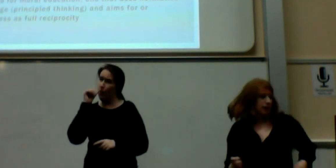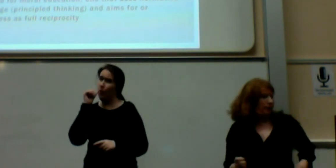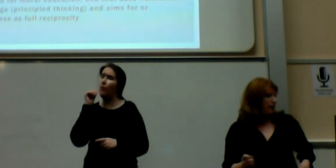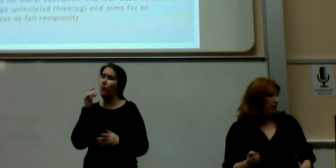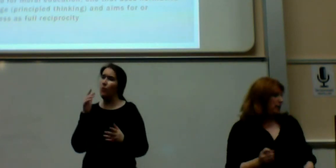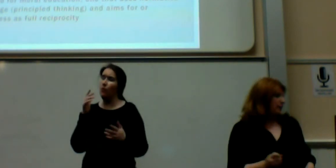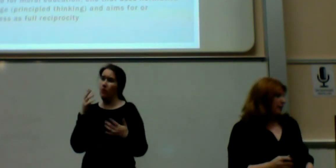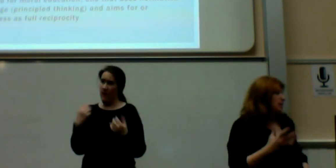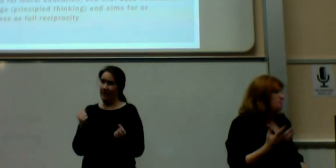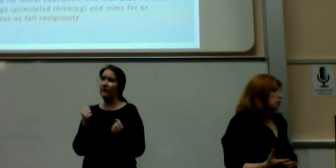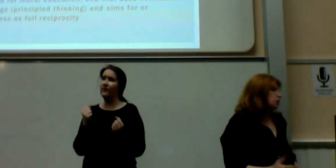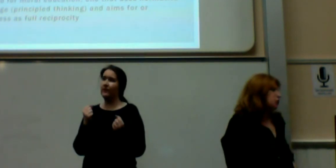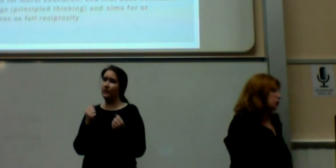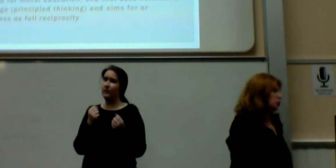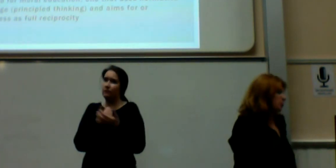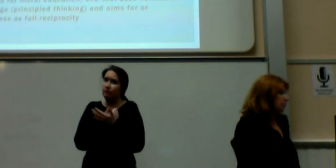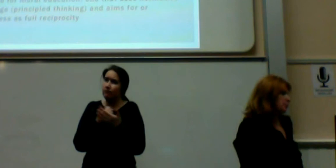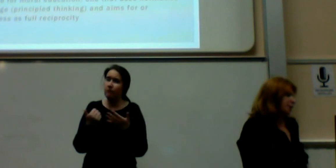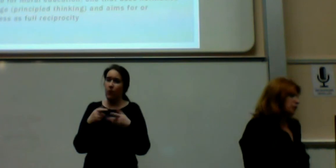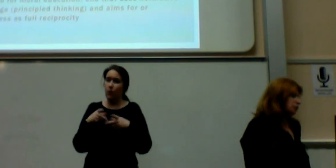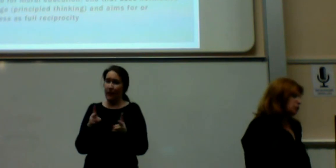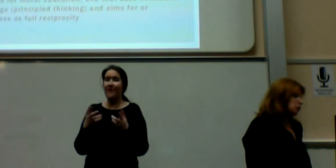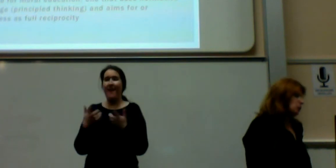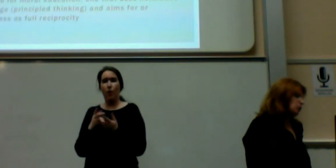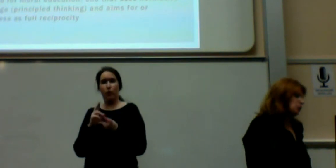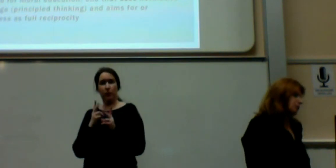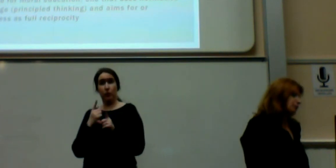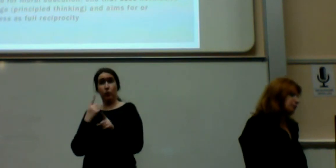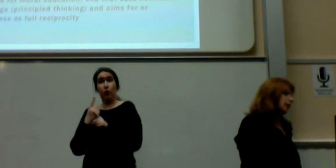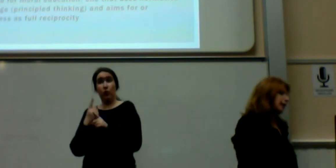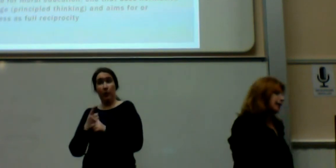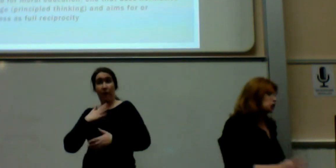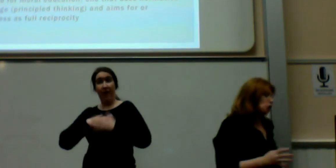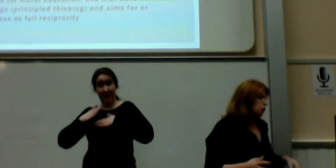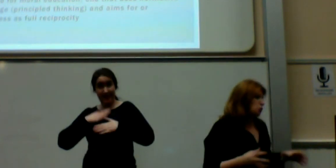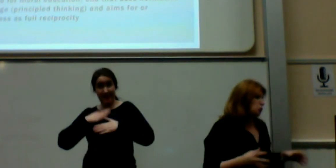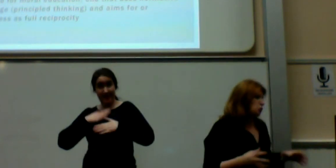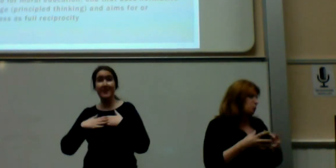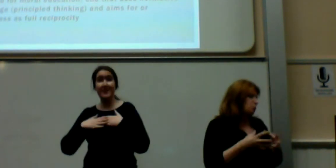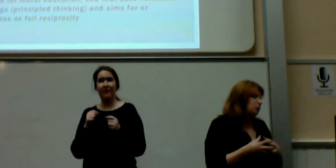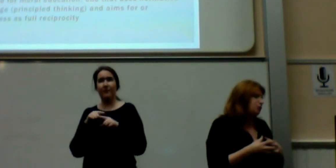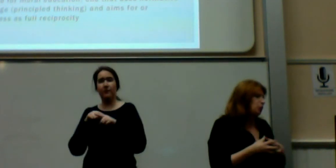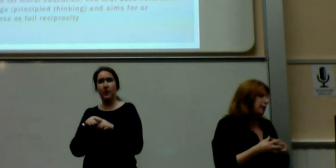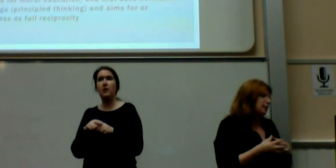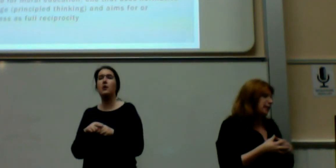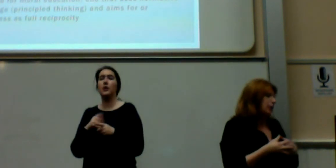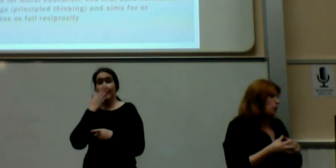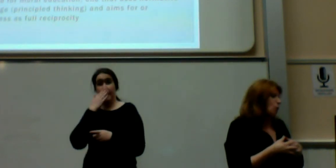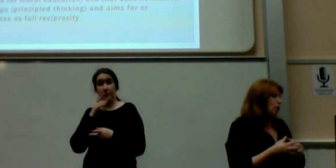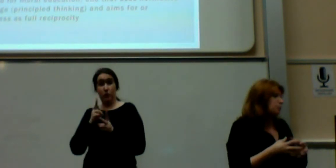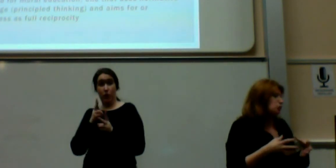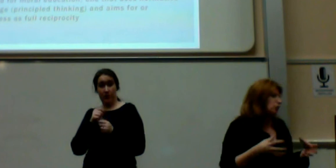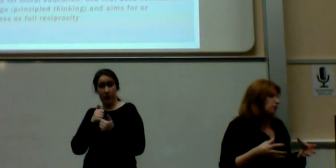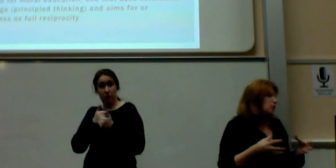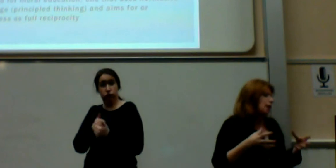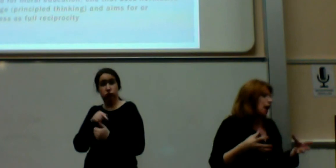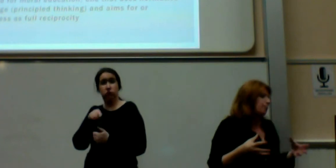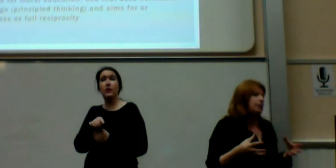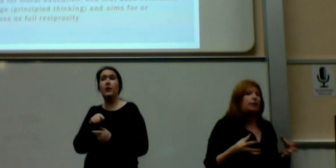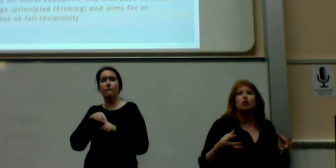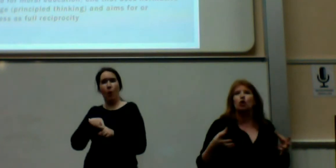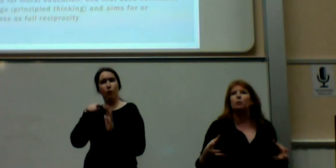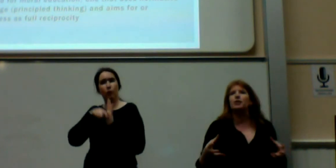patterns that emerge in interpreters' ethical discourse. It shows this preference for maintaining norms as sort